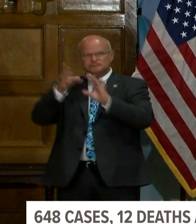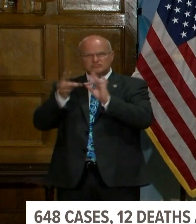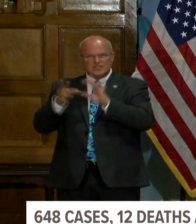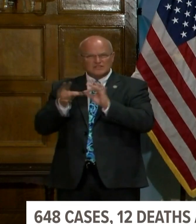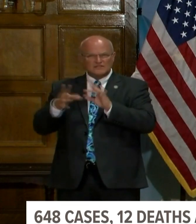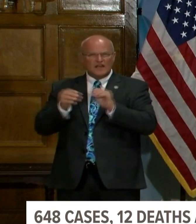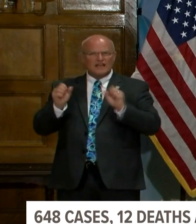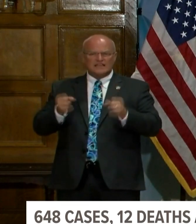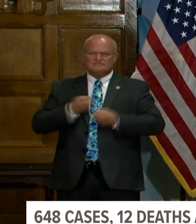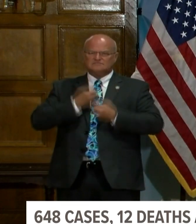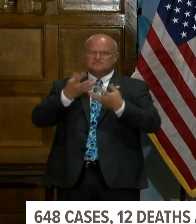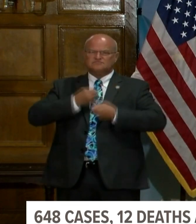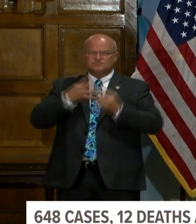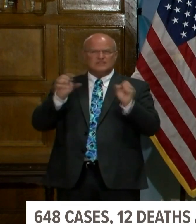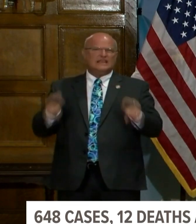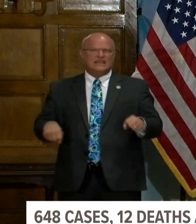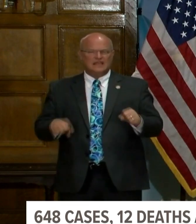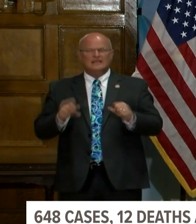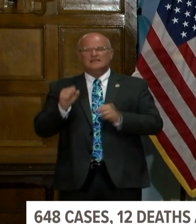they can vet it out.